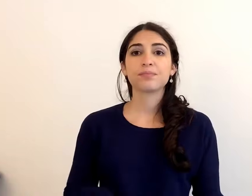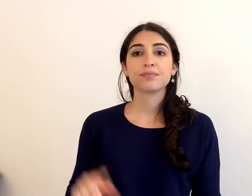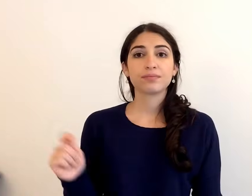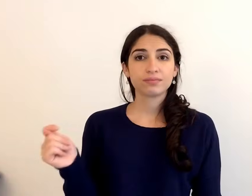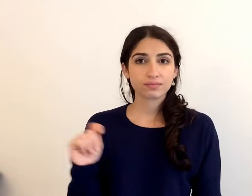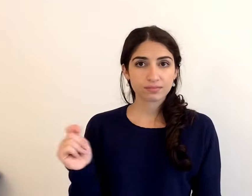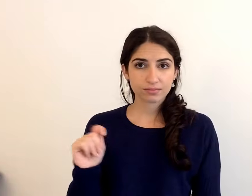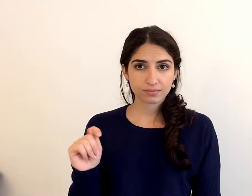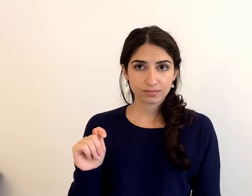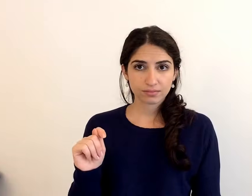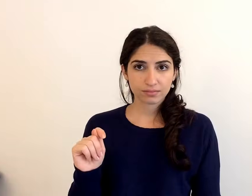Again, bathroom,